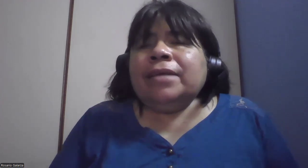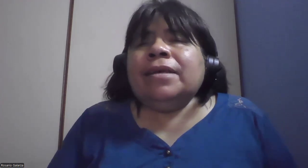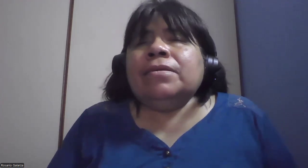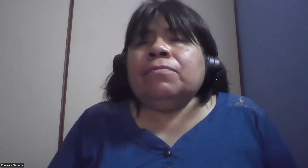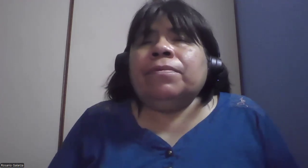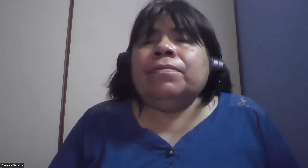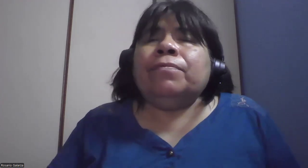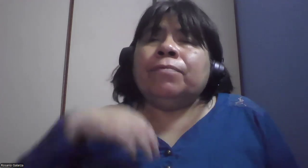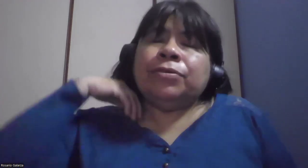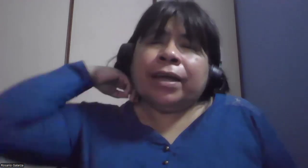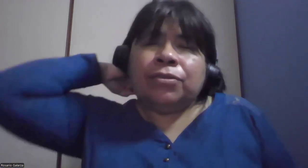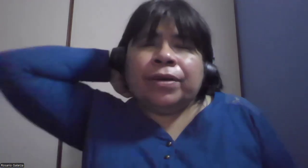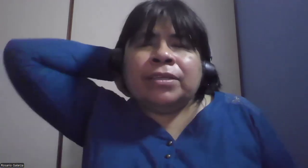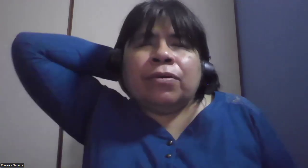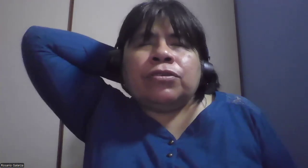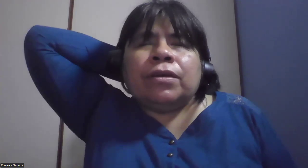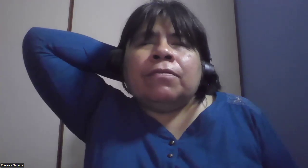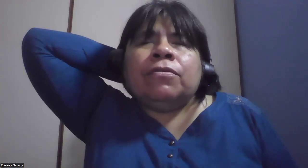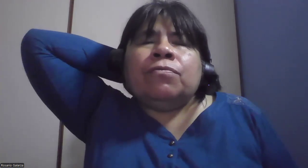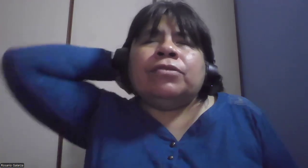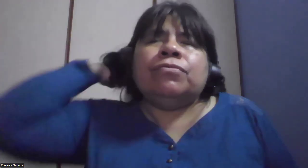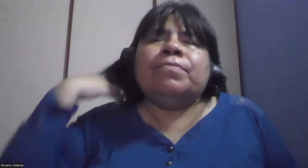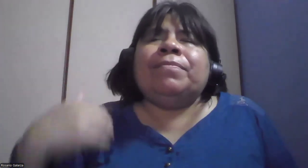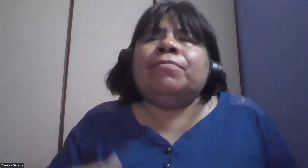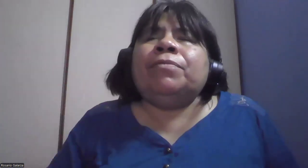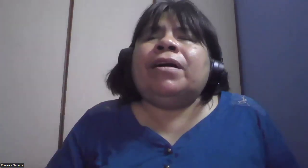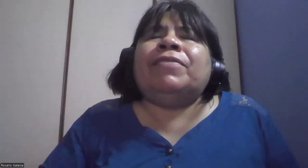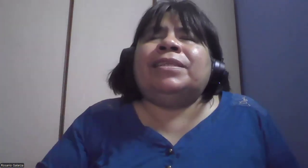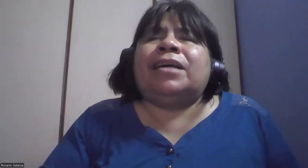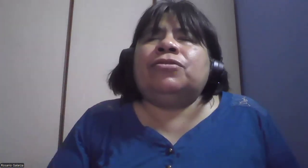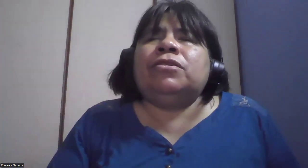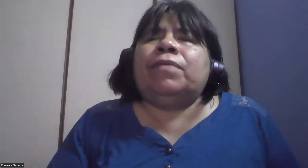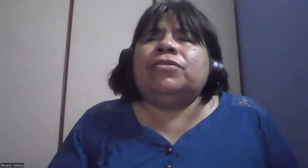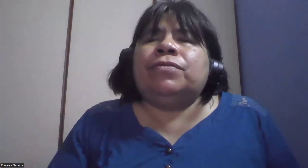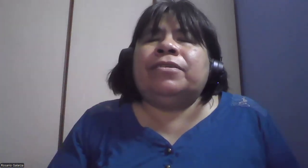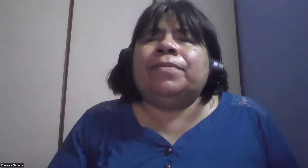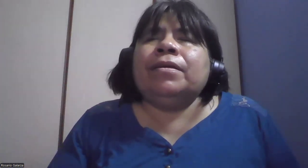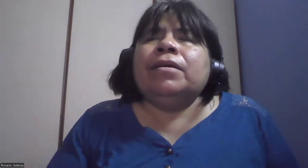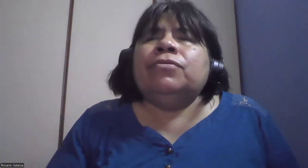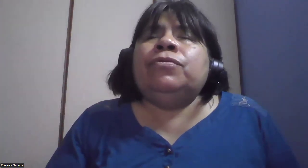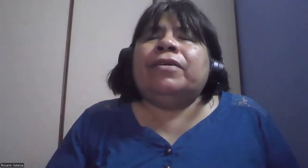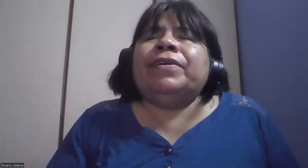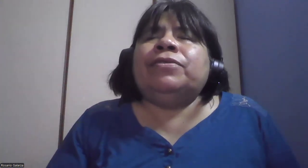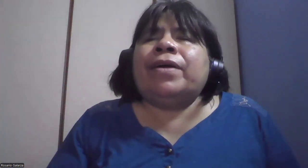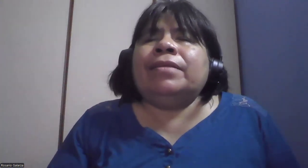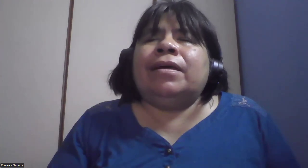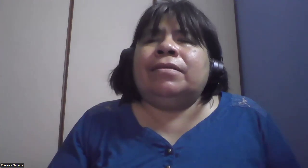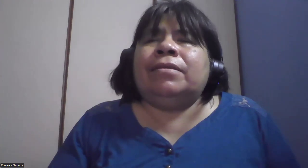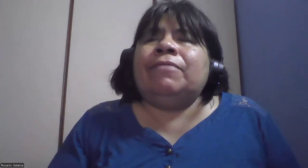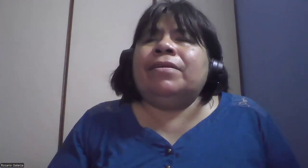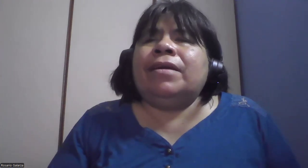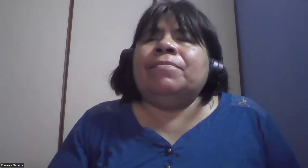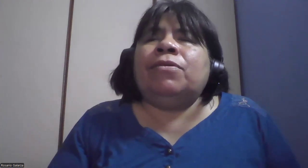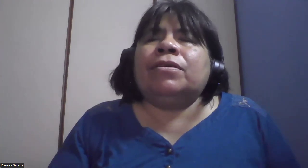So Okay, just yes. What you can do is also, if you want to, maybe when we have a discussion and you want to intervene, you can raise your hand,